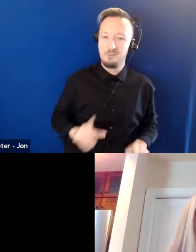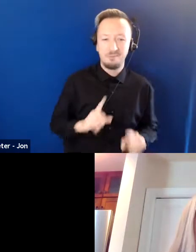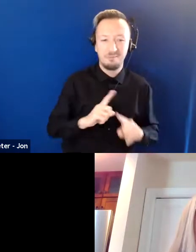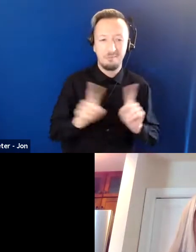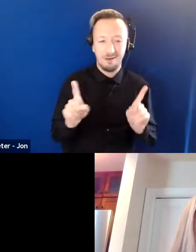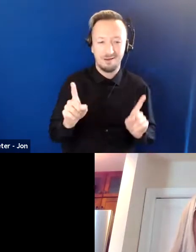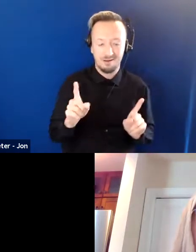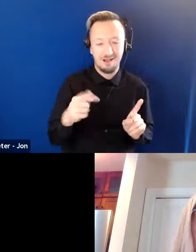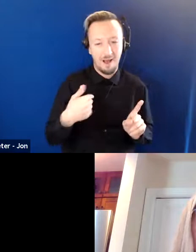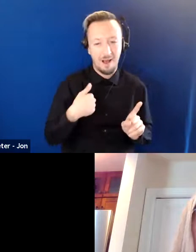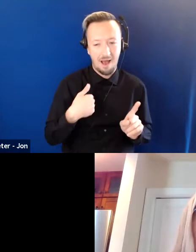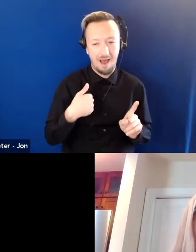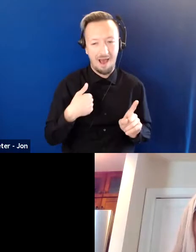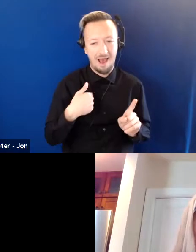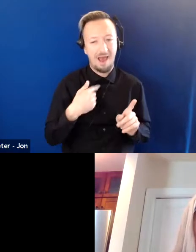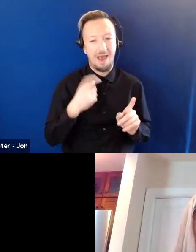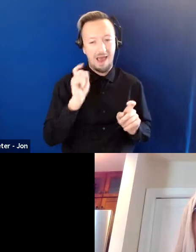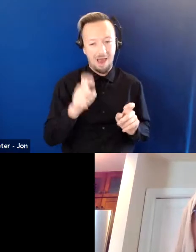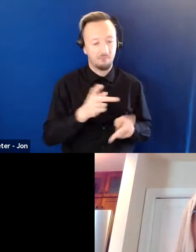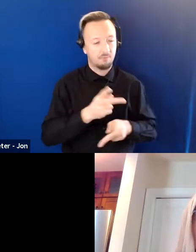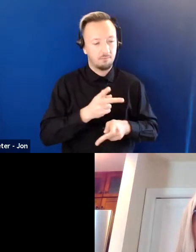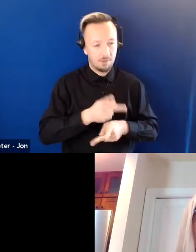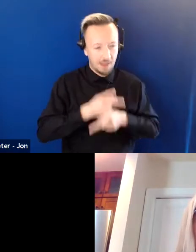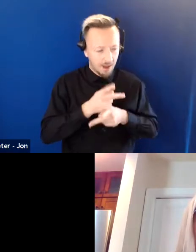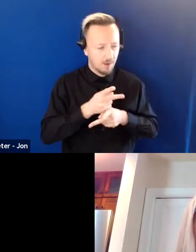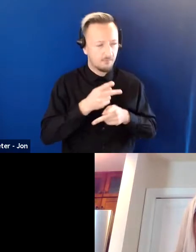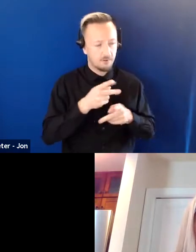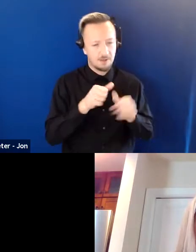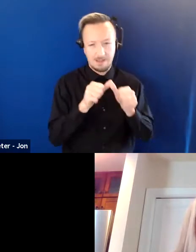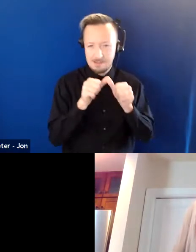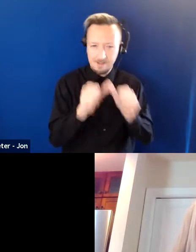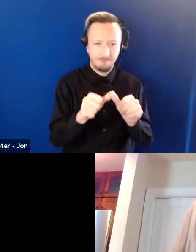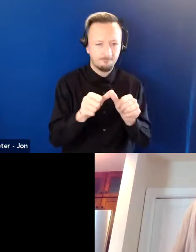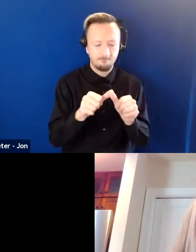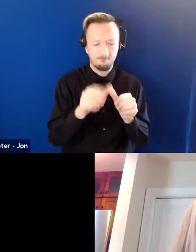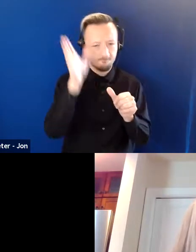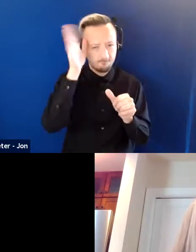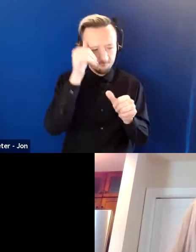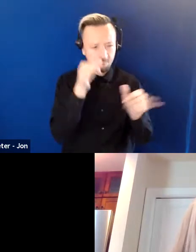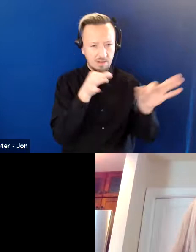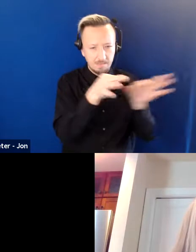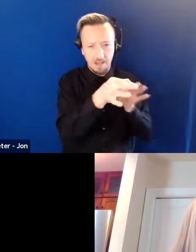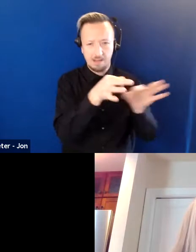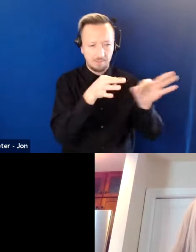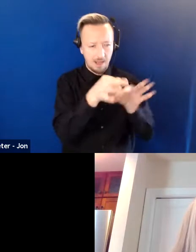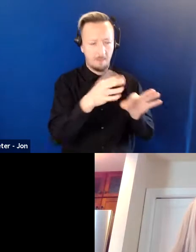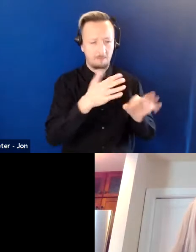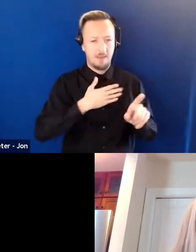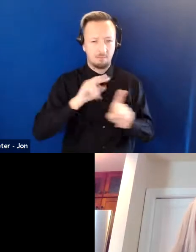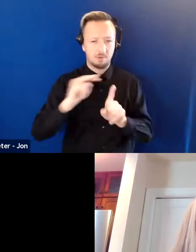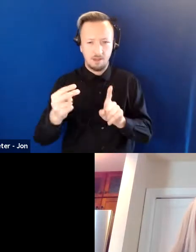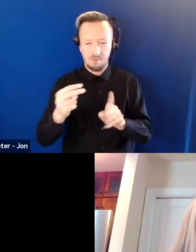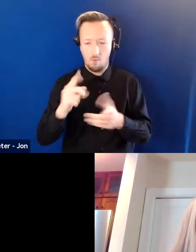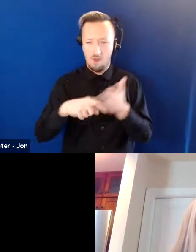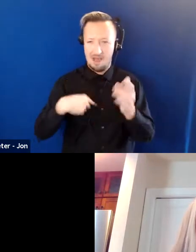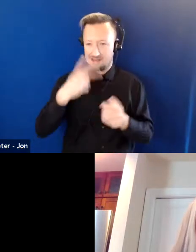And I just keep at it and keep explaining, for me, how I see it, that we